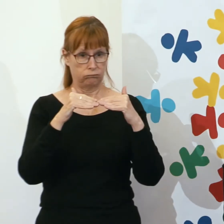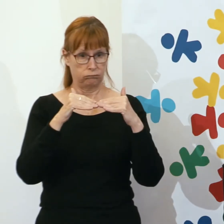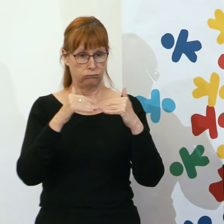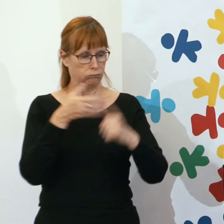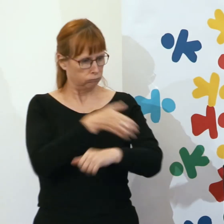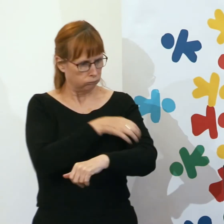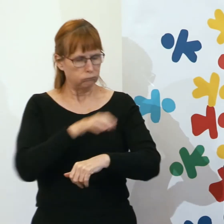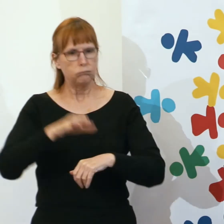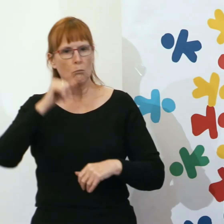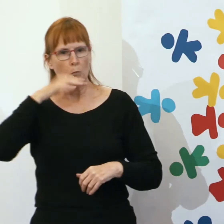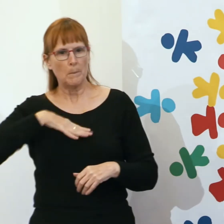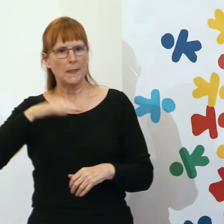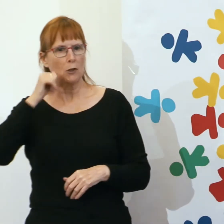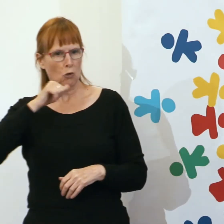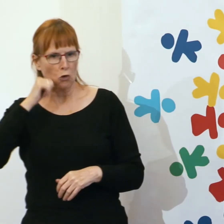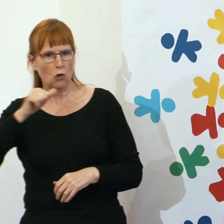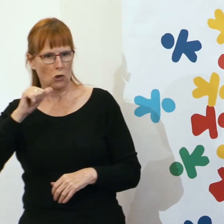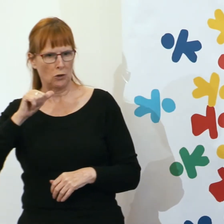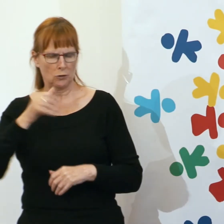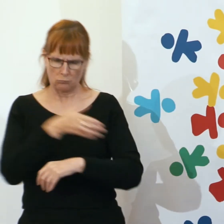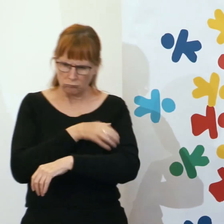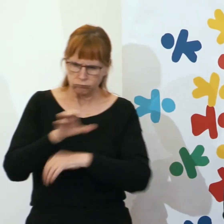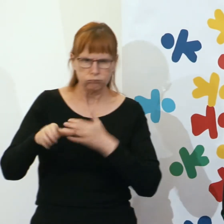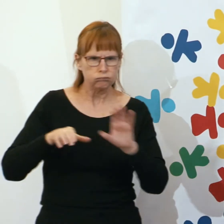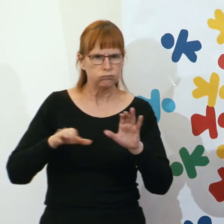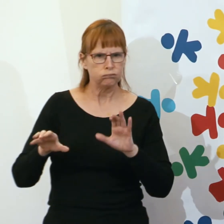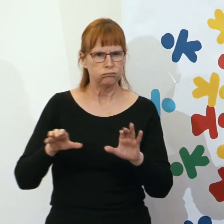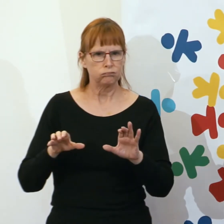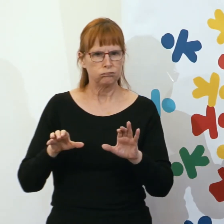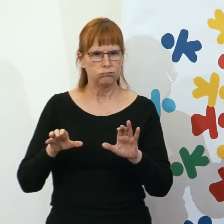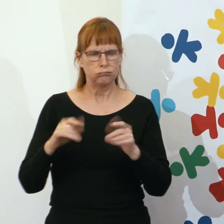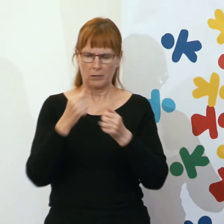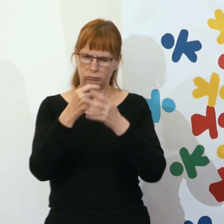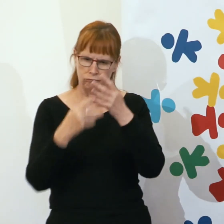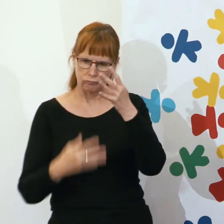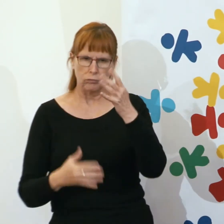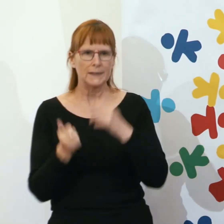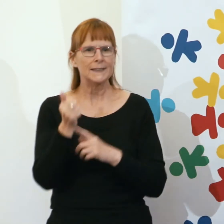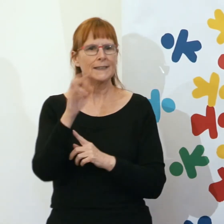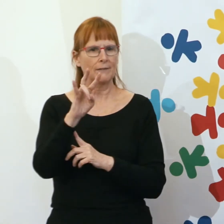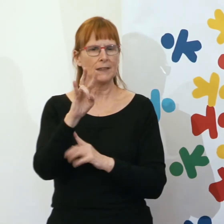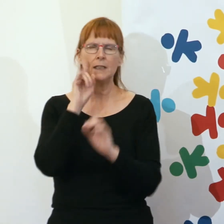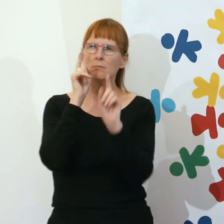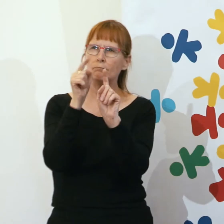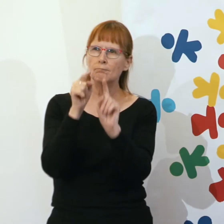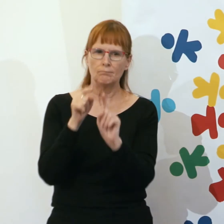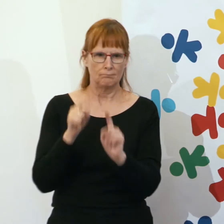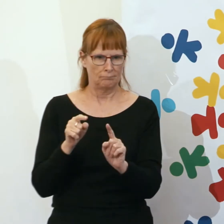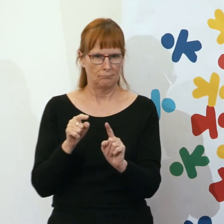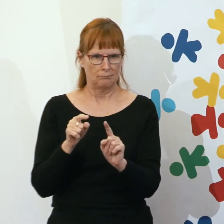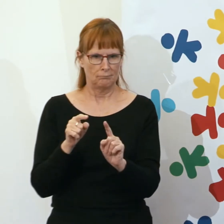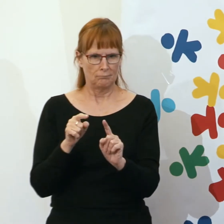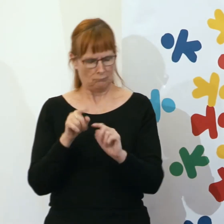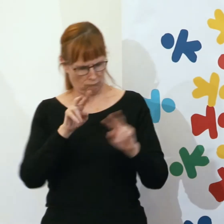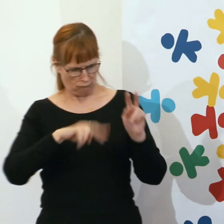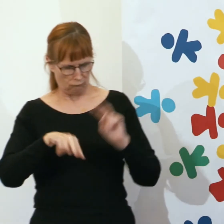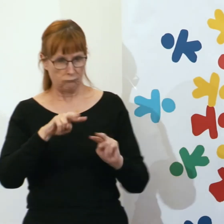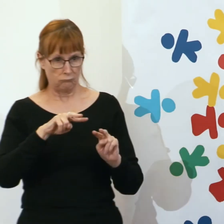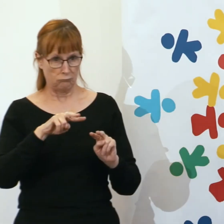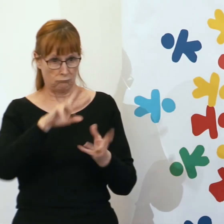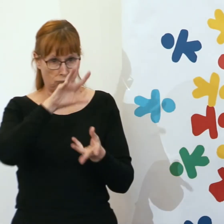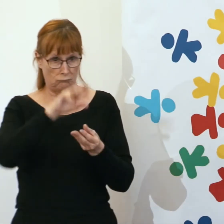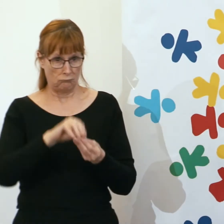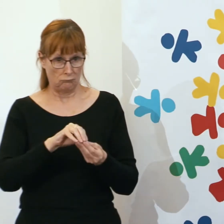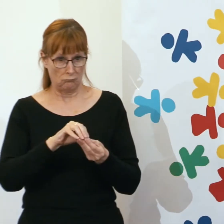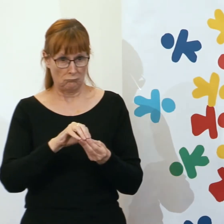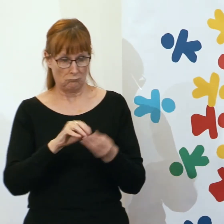all women and girls, and the list continues. But when you look at them all together, you realize that